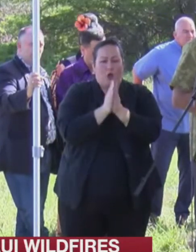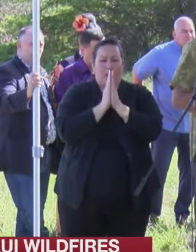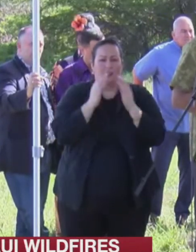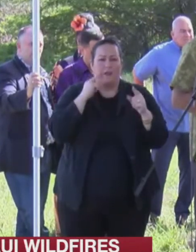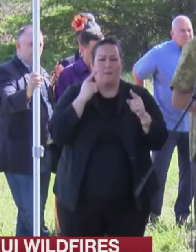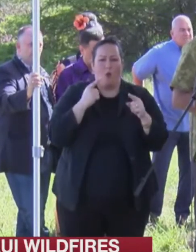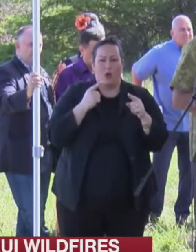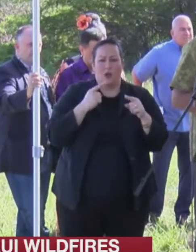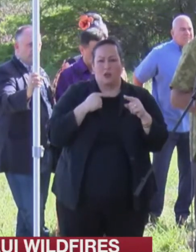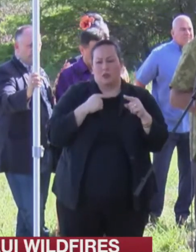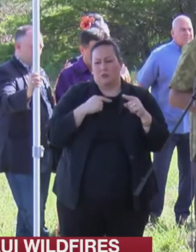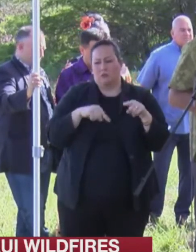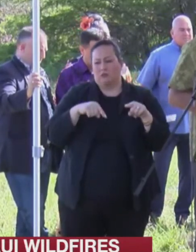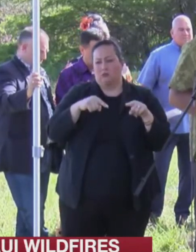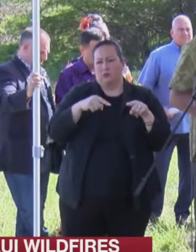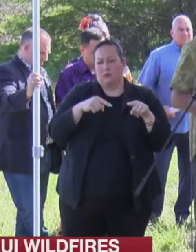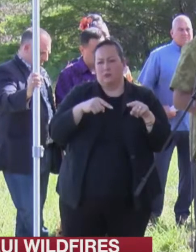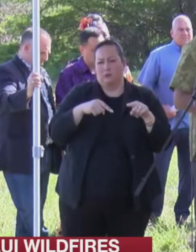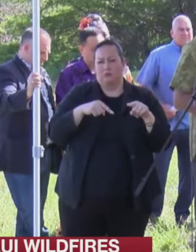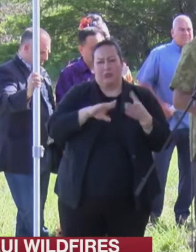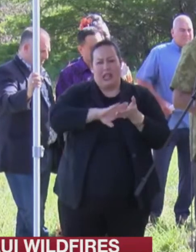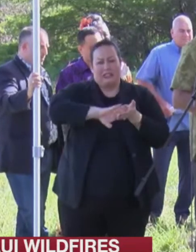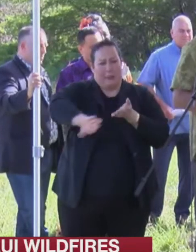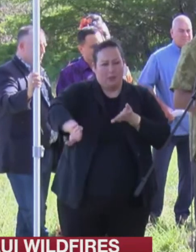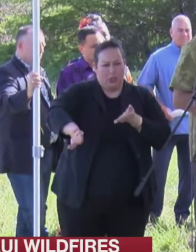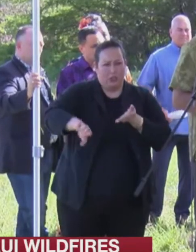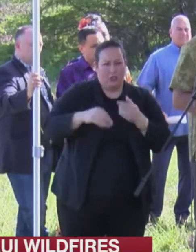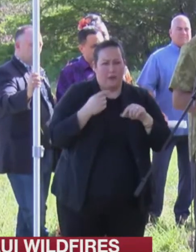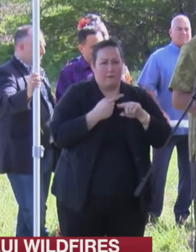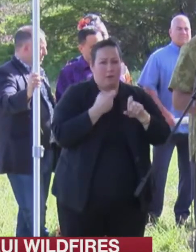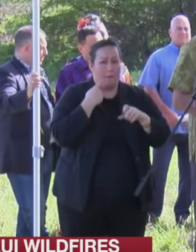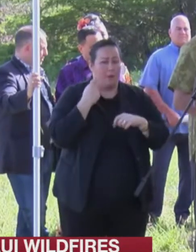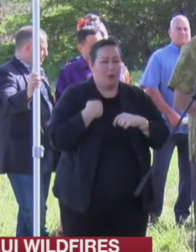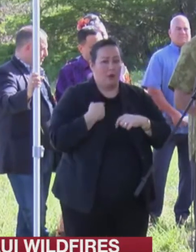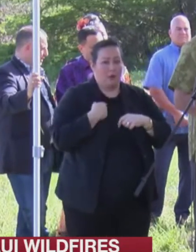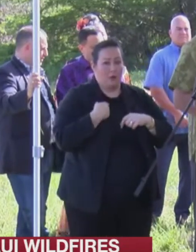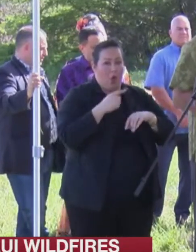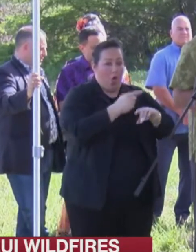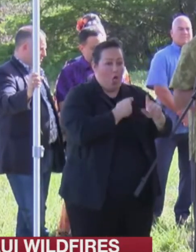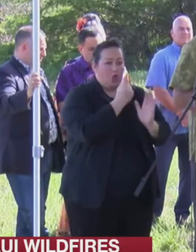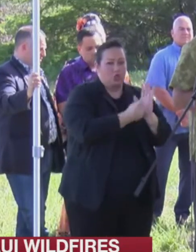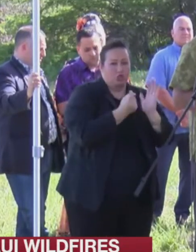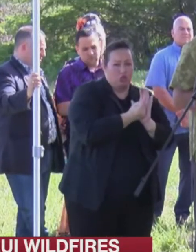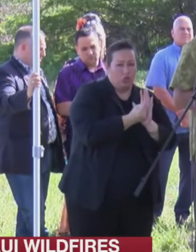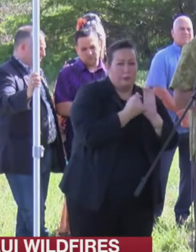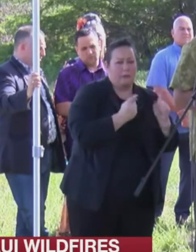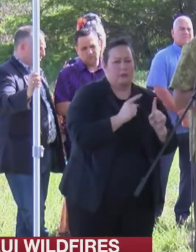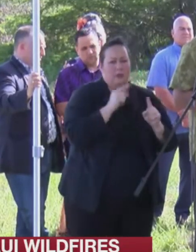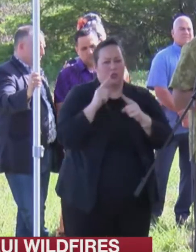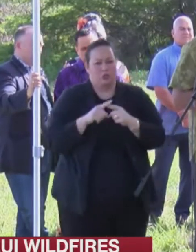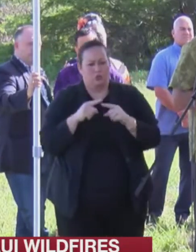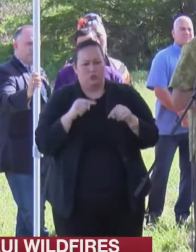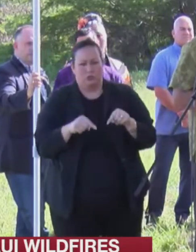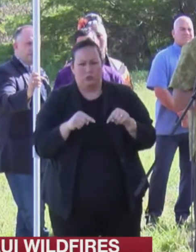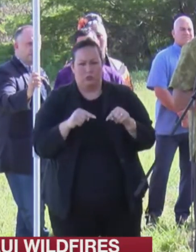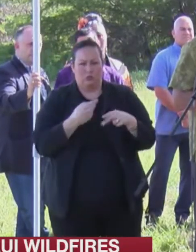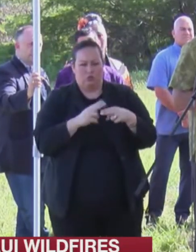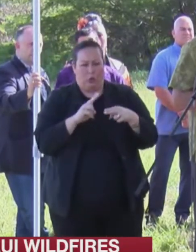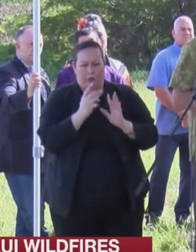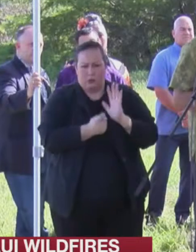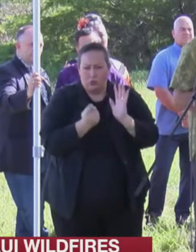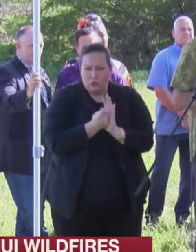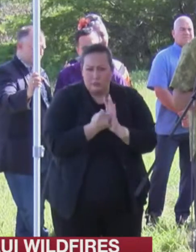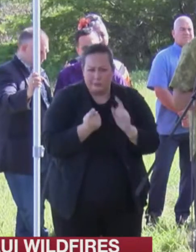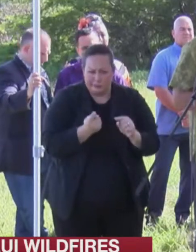how many people are converting from long-term to short-term. They're requesting the exemption, but they're given until January 31st to make